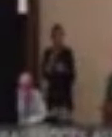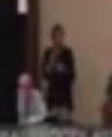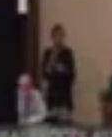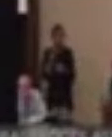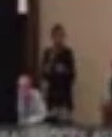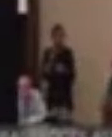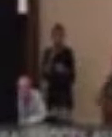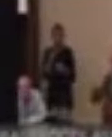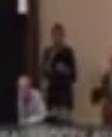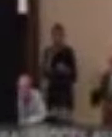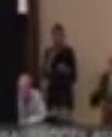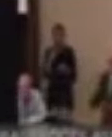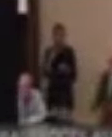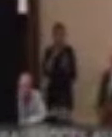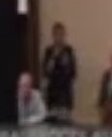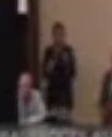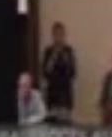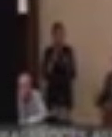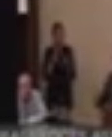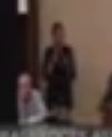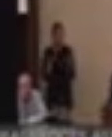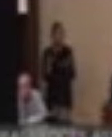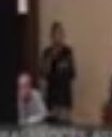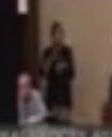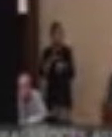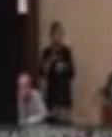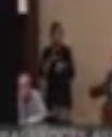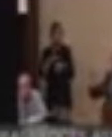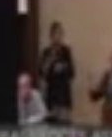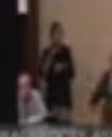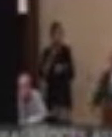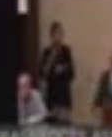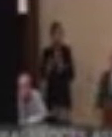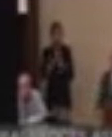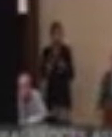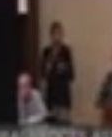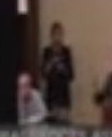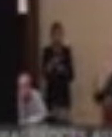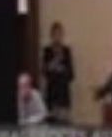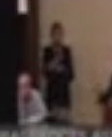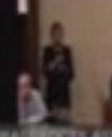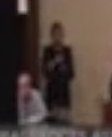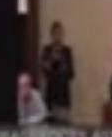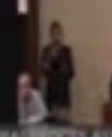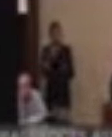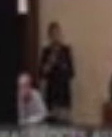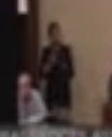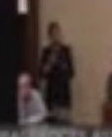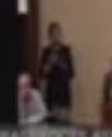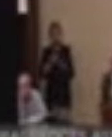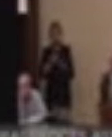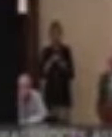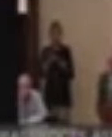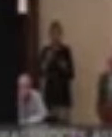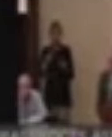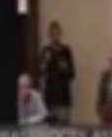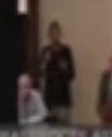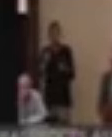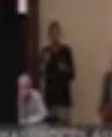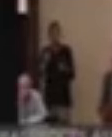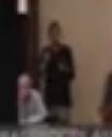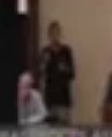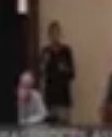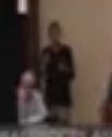used azithromycin, hydroxychloroquine, and then I started mentioning ivermectin, which I've been using